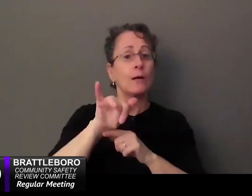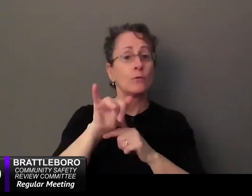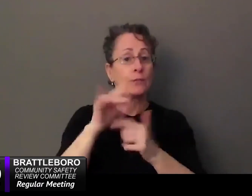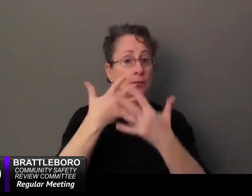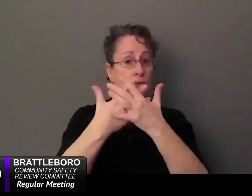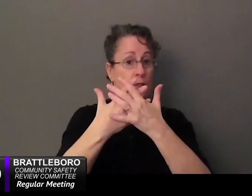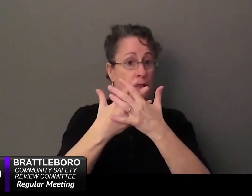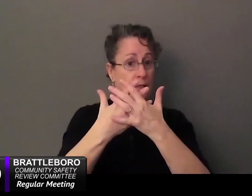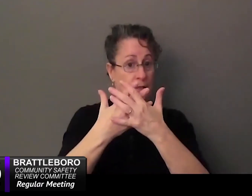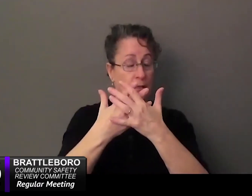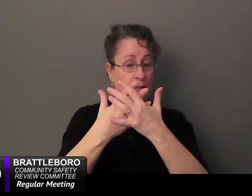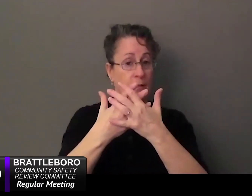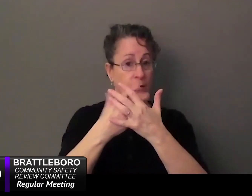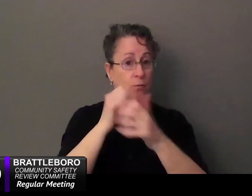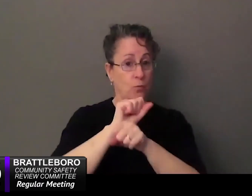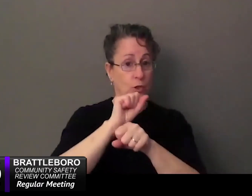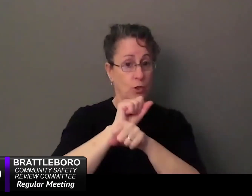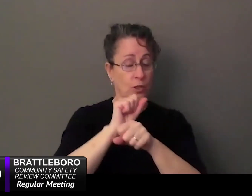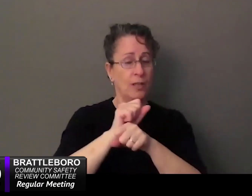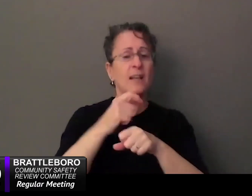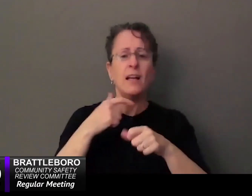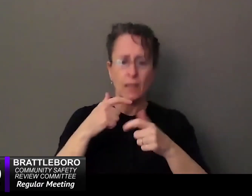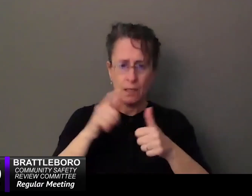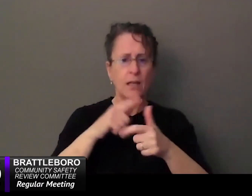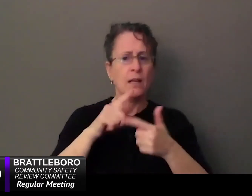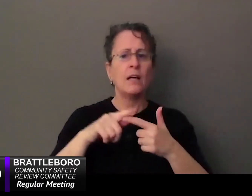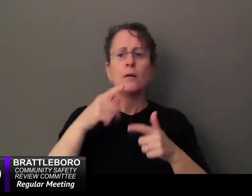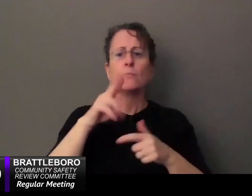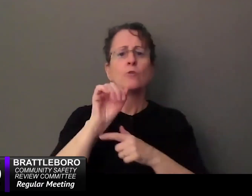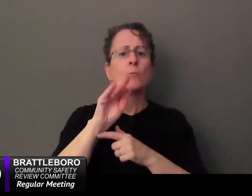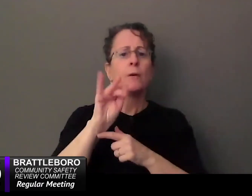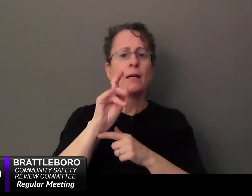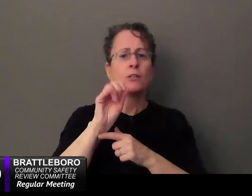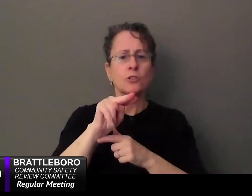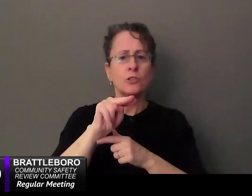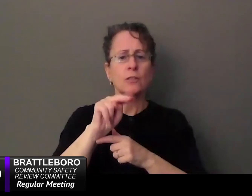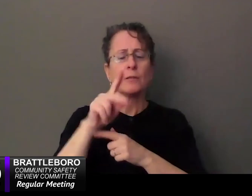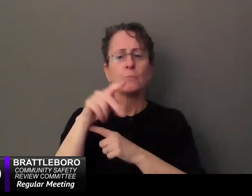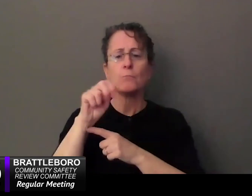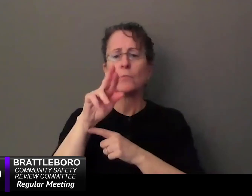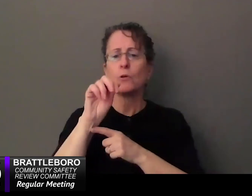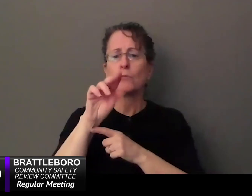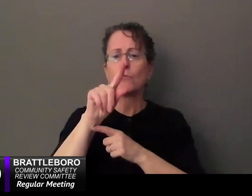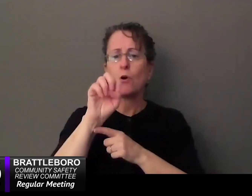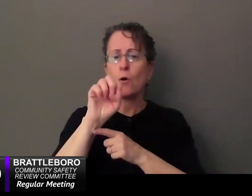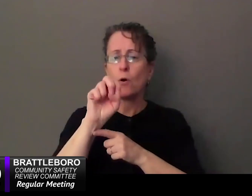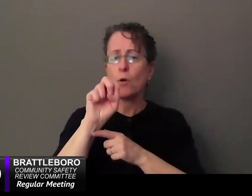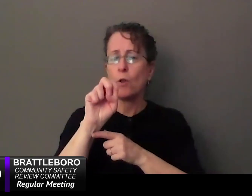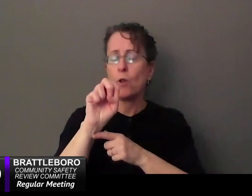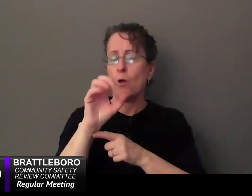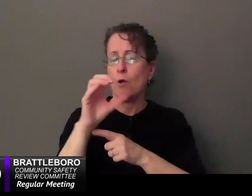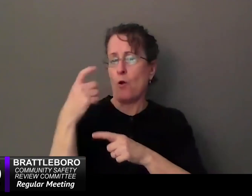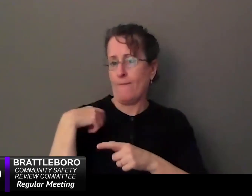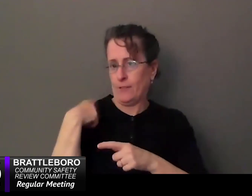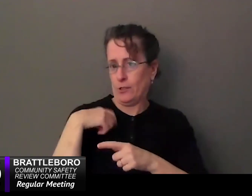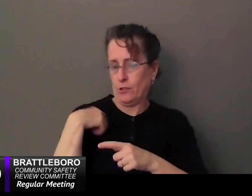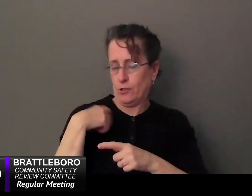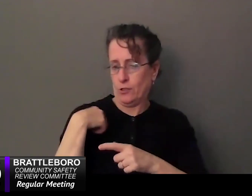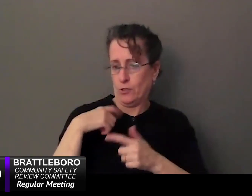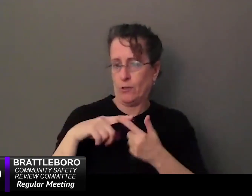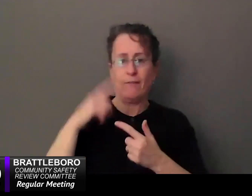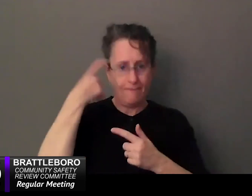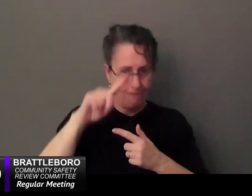I worked as a probation officer, a parole officer in an institution for the state of New